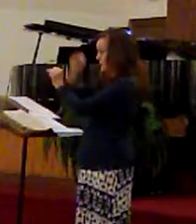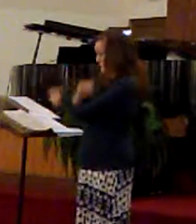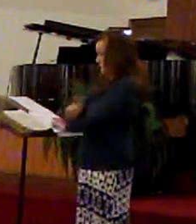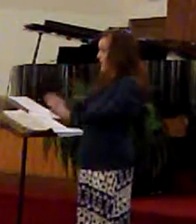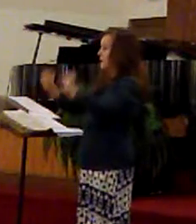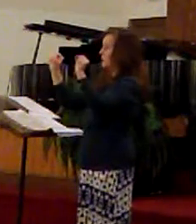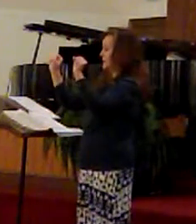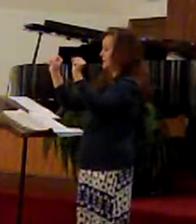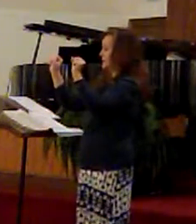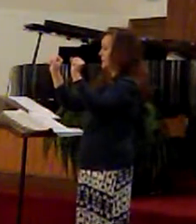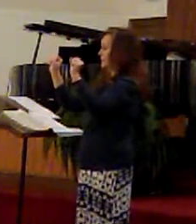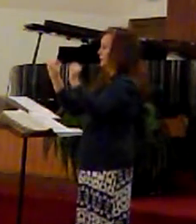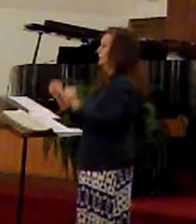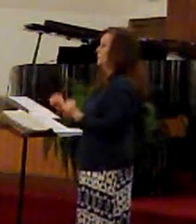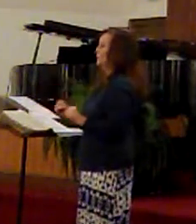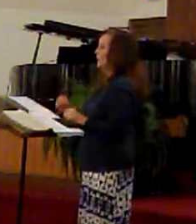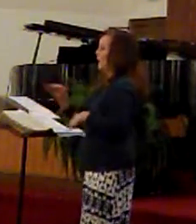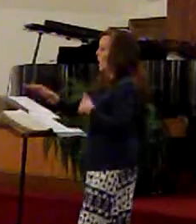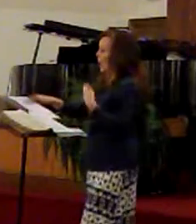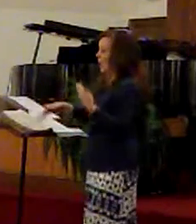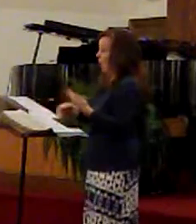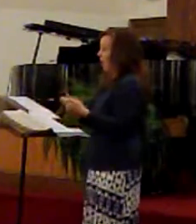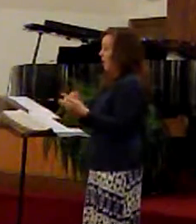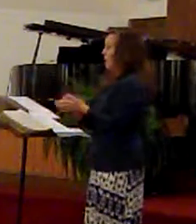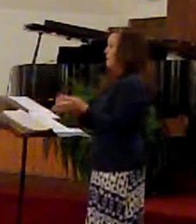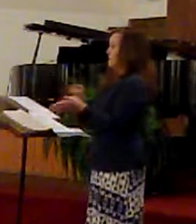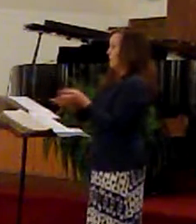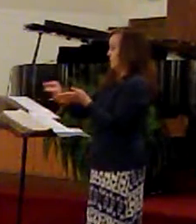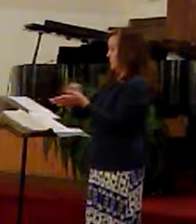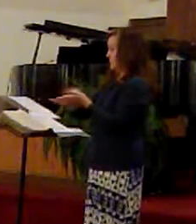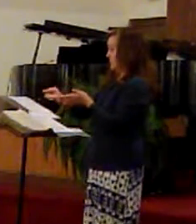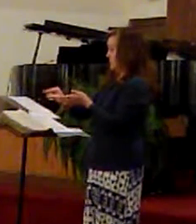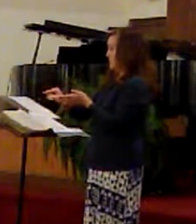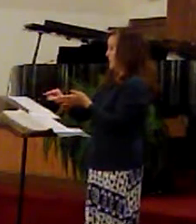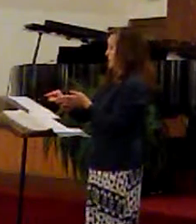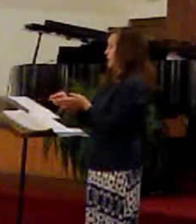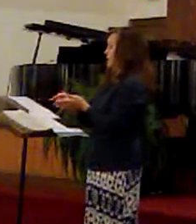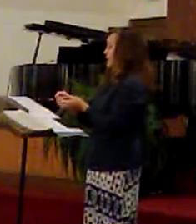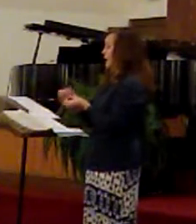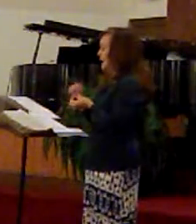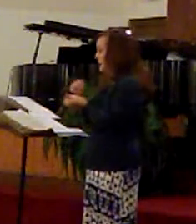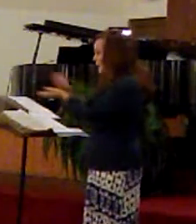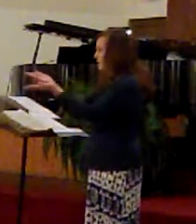is in Christ Jesus. All Scripture is given by inspiration of God.